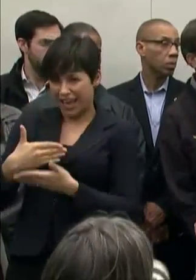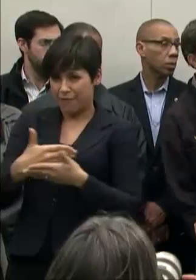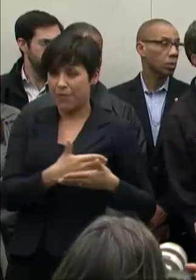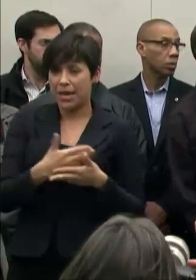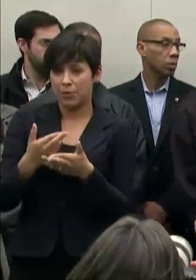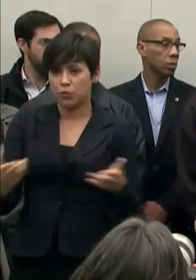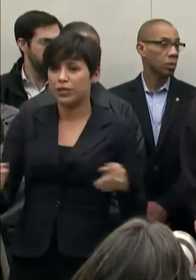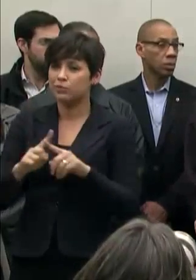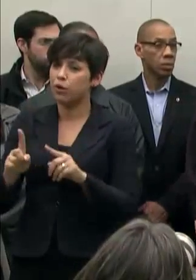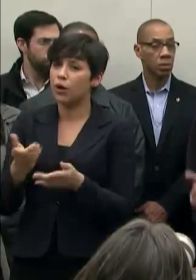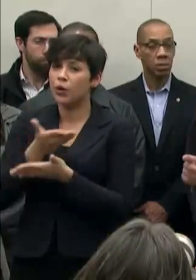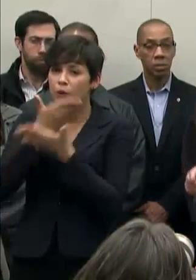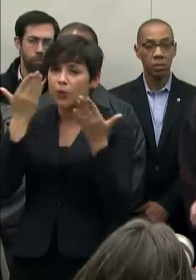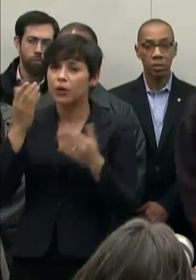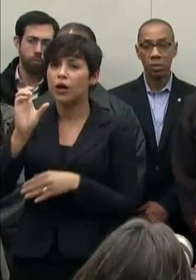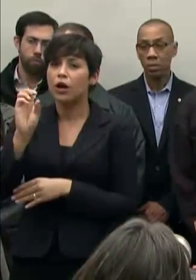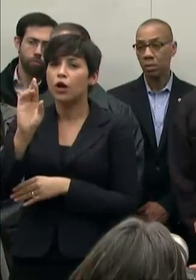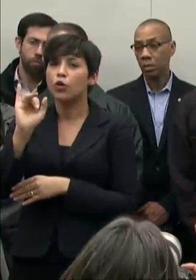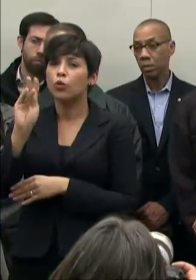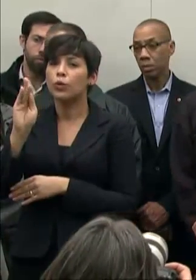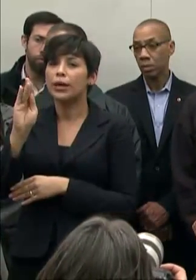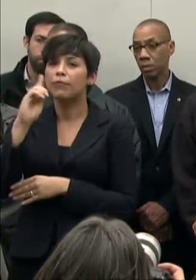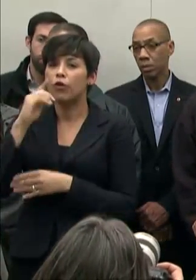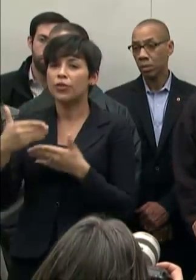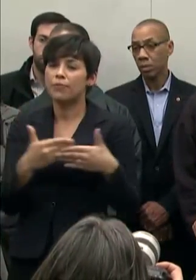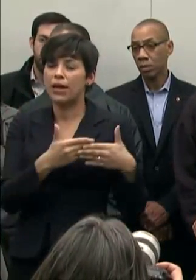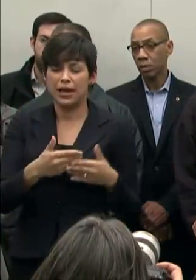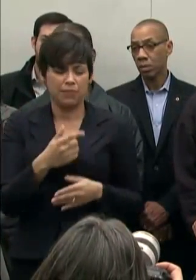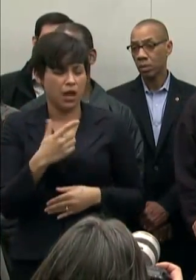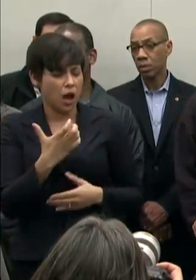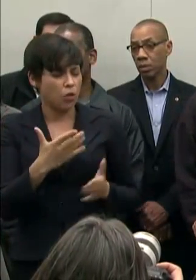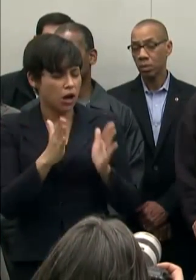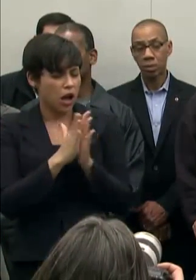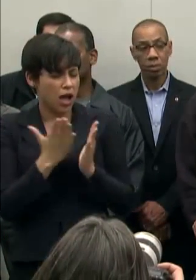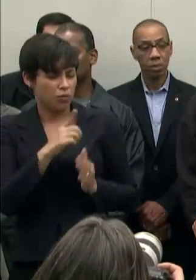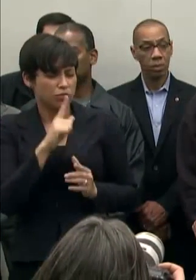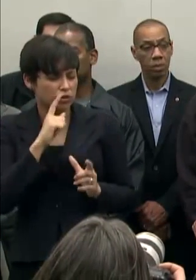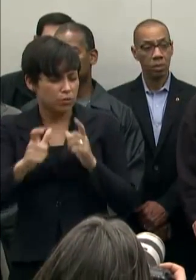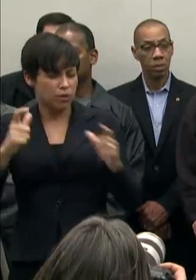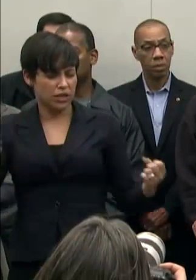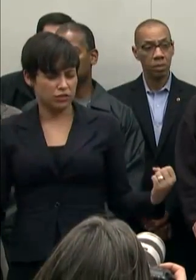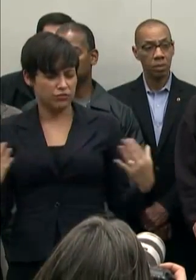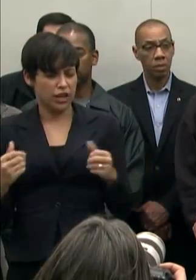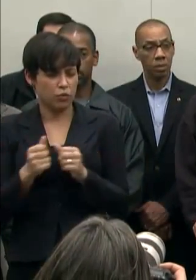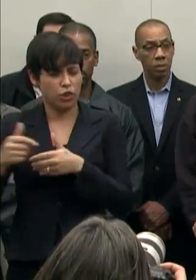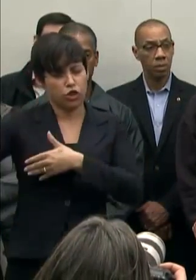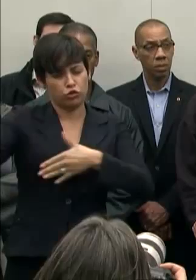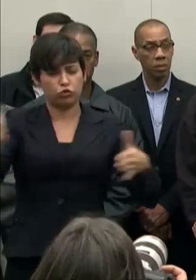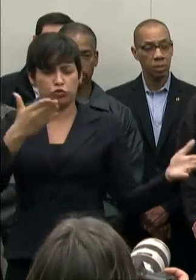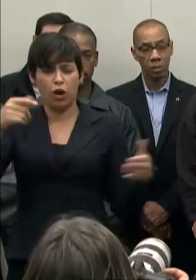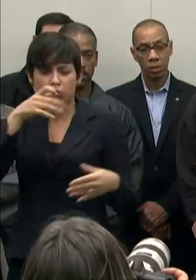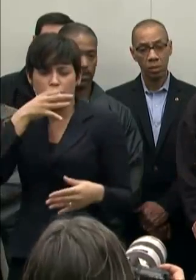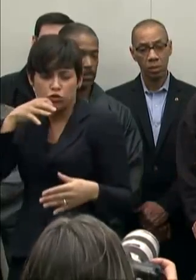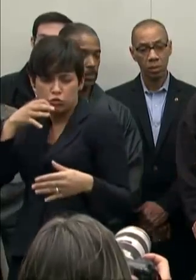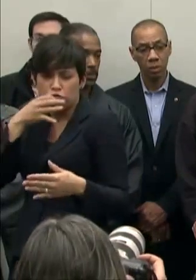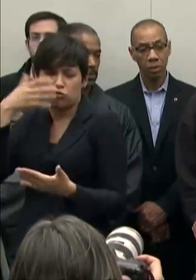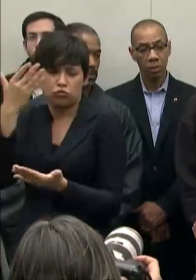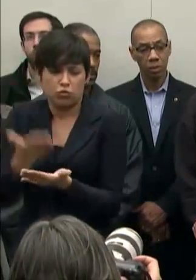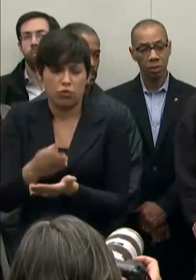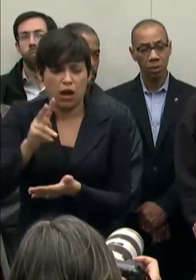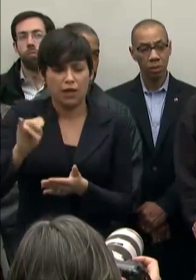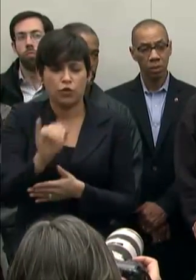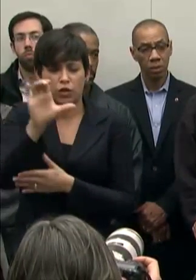supplies, but no cribs. Yes. Mr. Mayor, what's your biggest fear with the storm coming in? Well, the biggest fear is that people